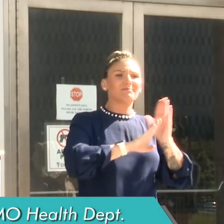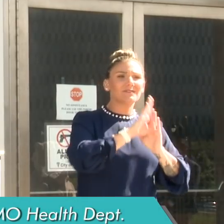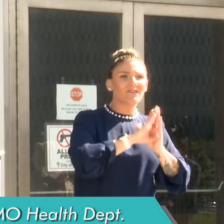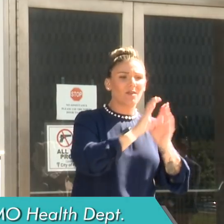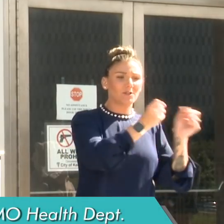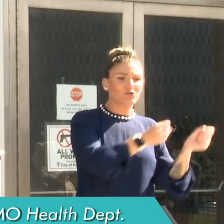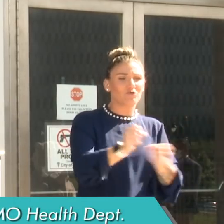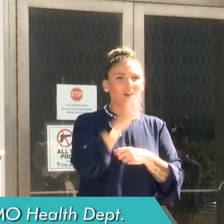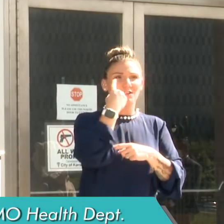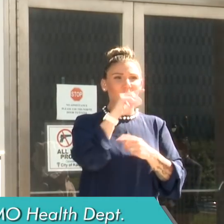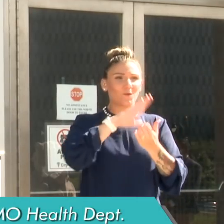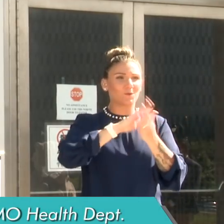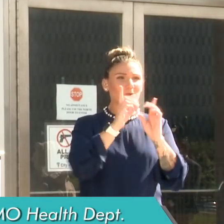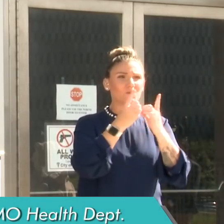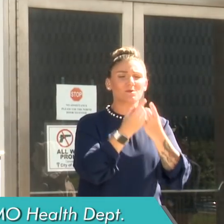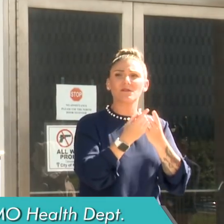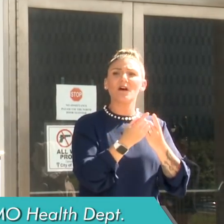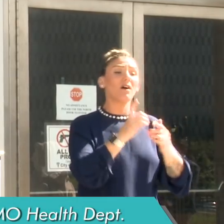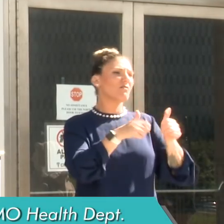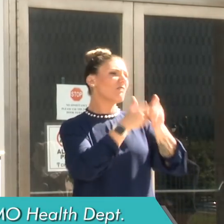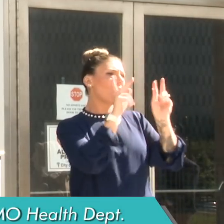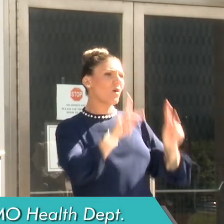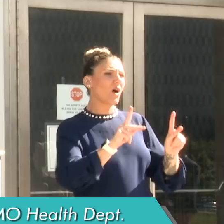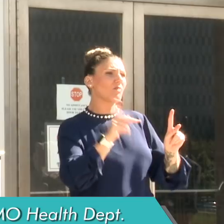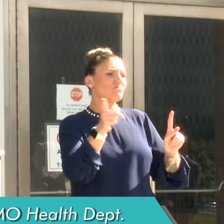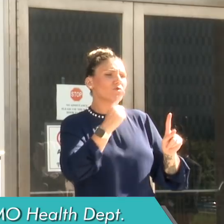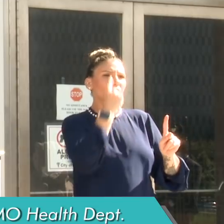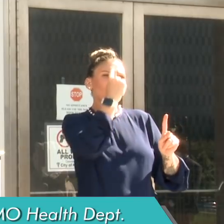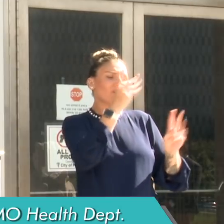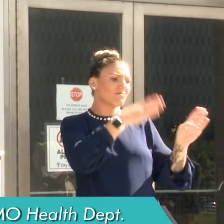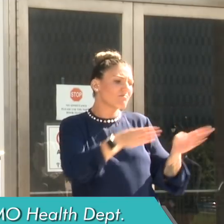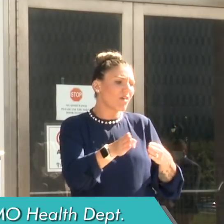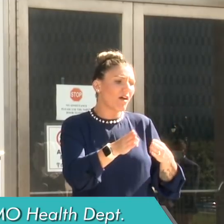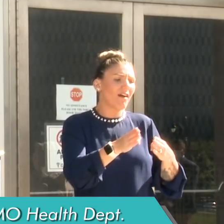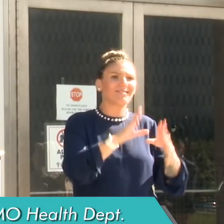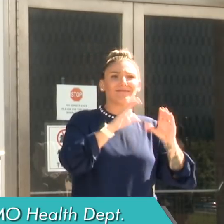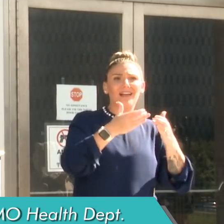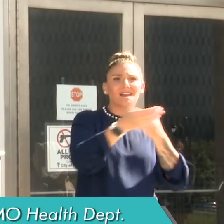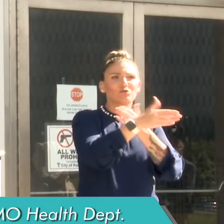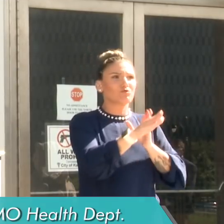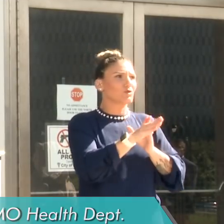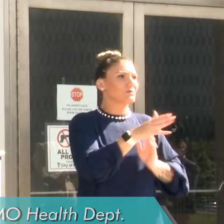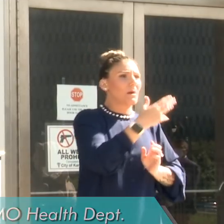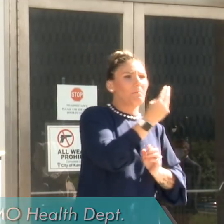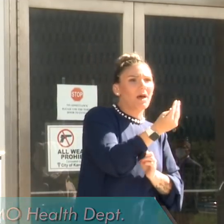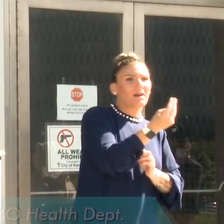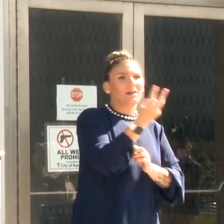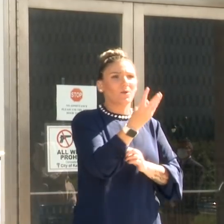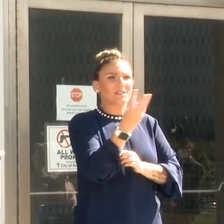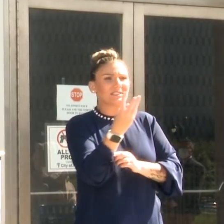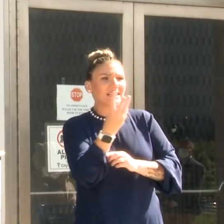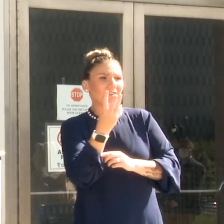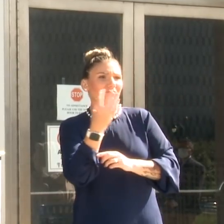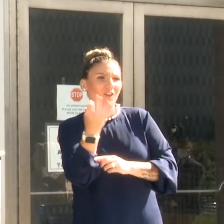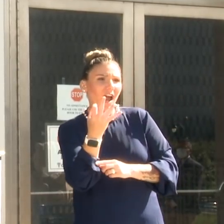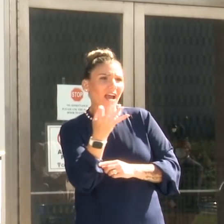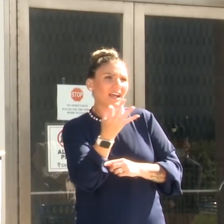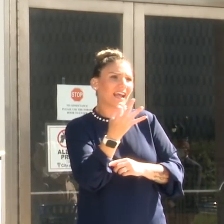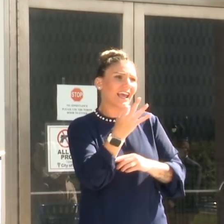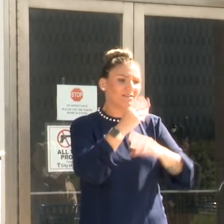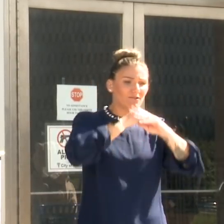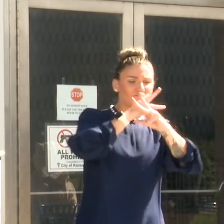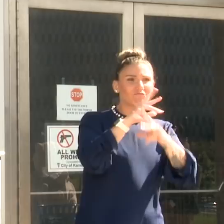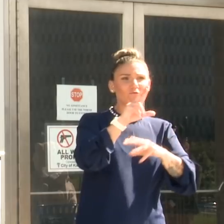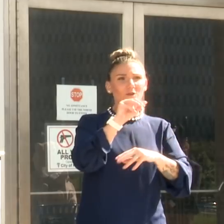what do you think about that plan of classrooms, say Monday, Wednesday, Friday, remote Tuesday, Thursday, the alternate